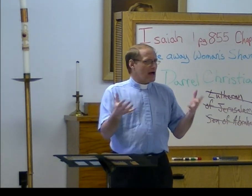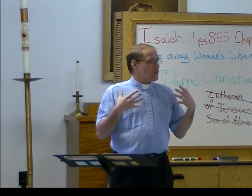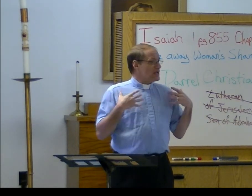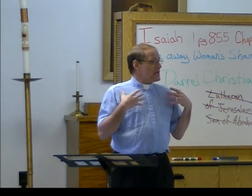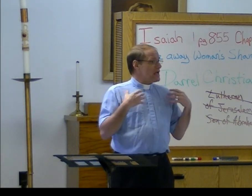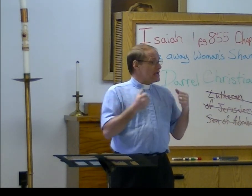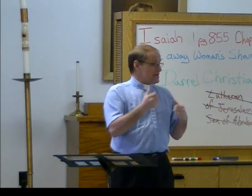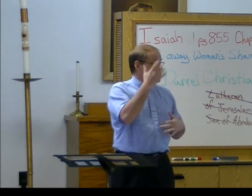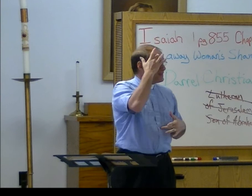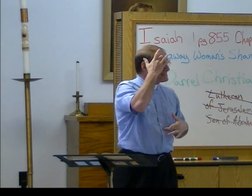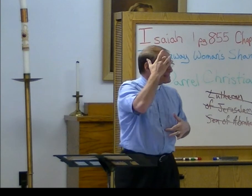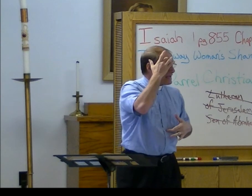that we heal the sick,